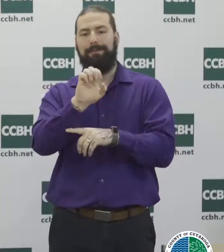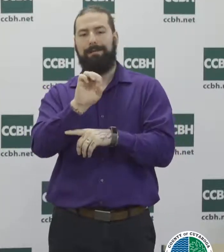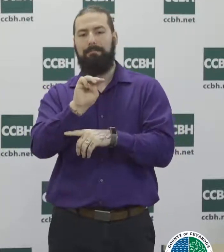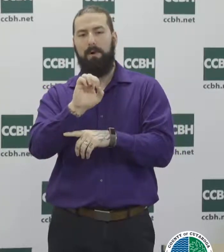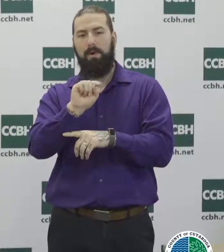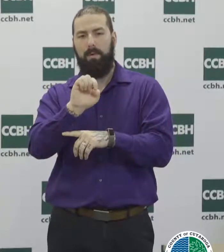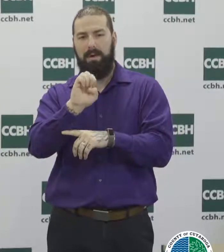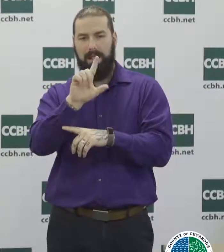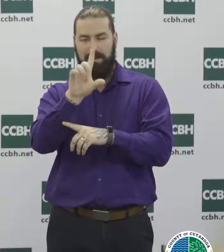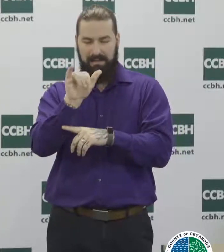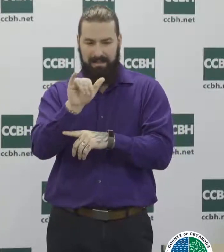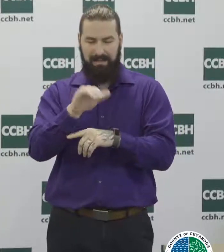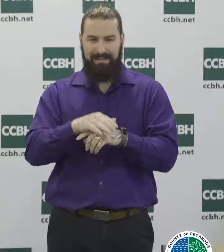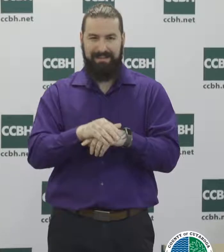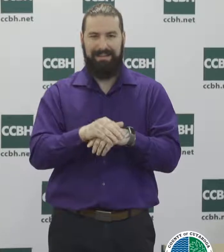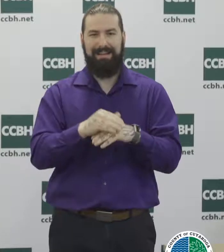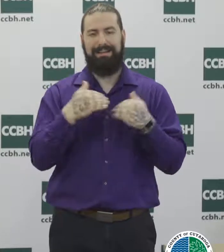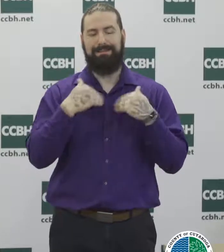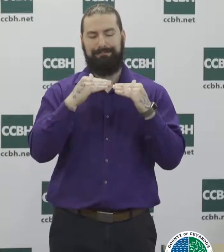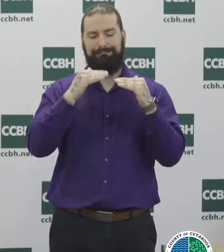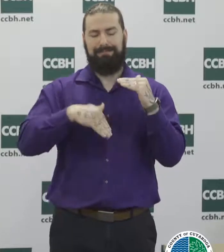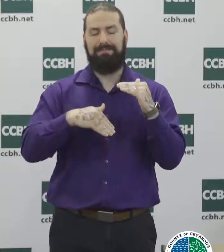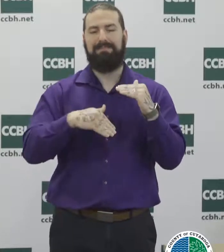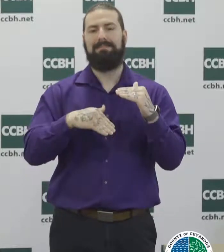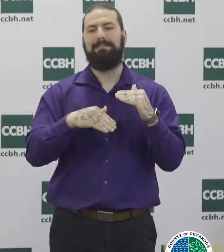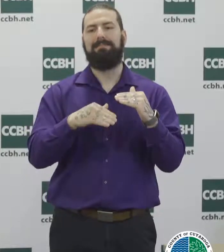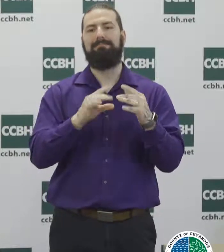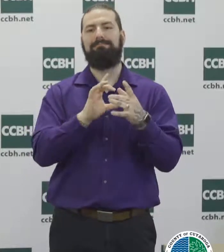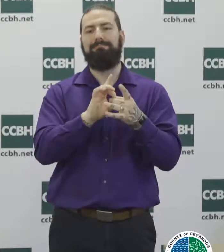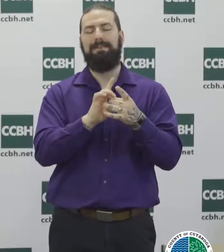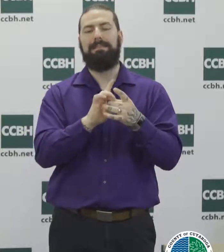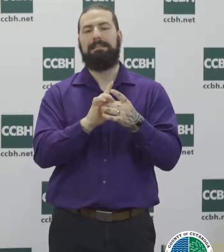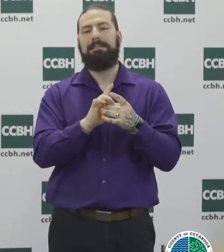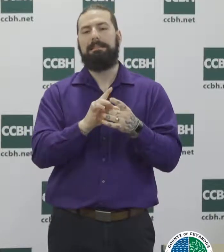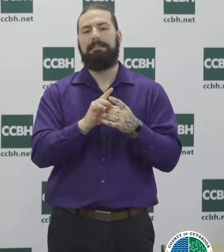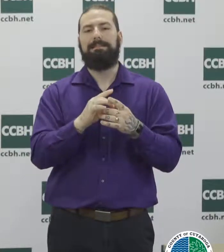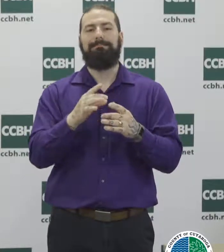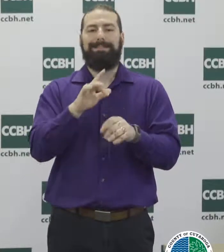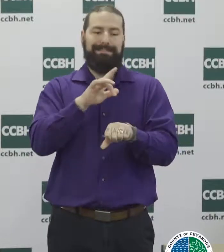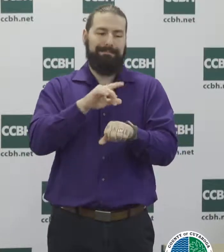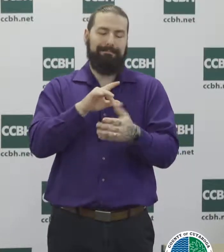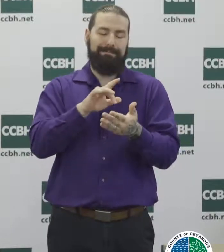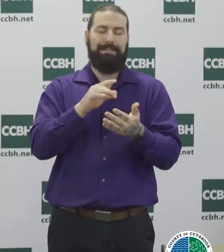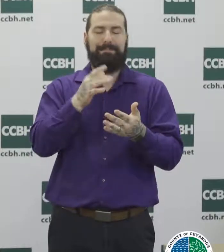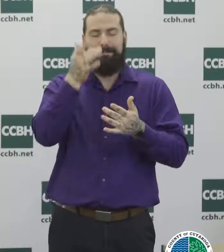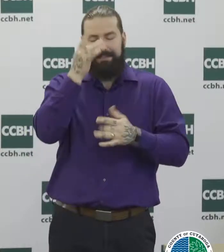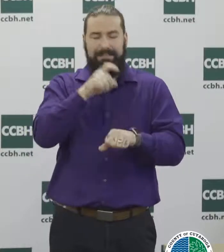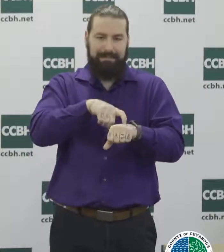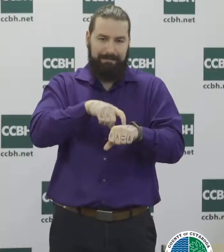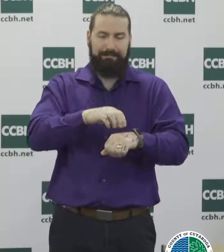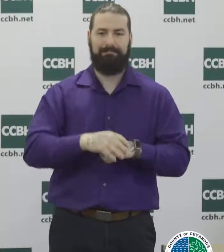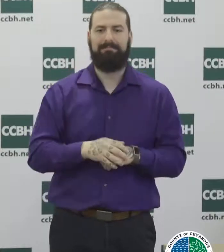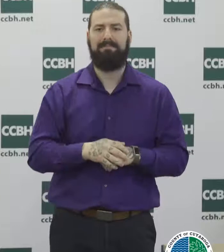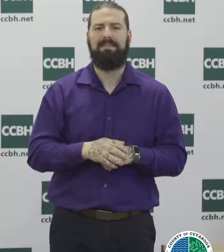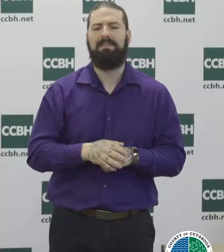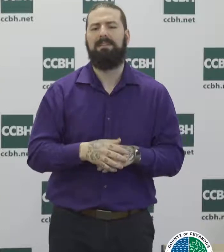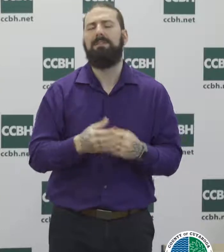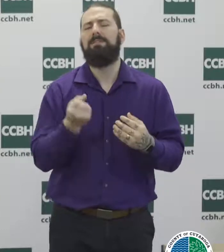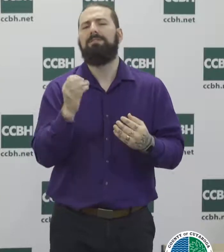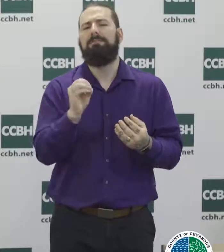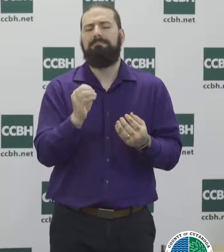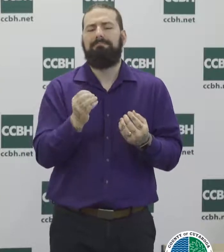What this leads to is a constant fight, constantly fighting for yourself, for your family, for your